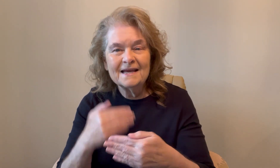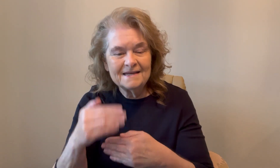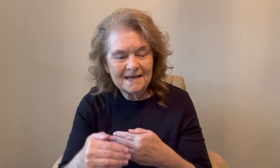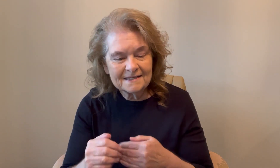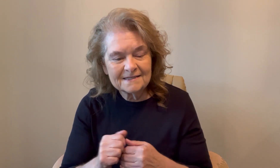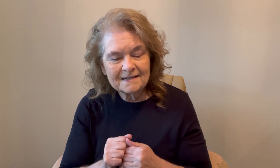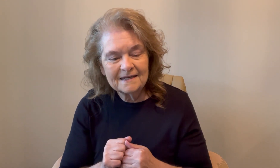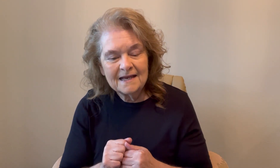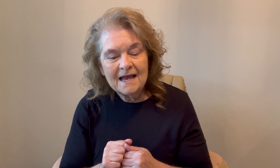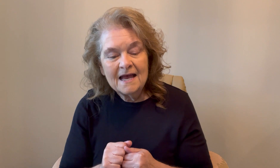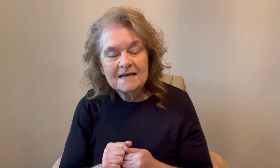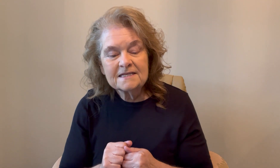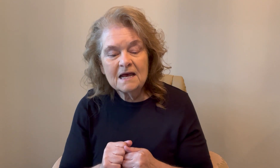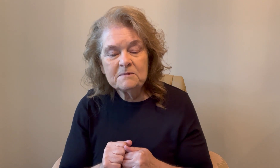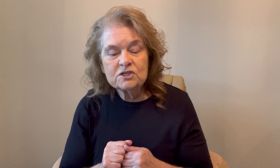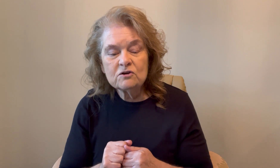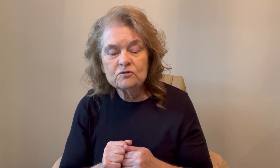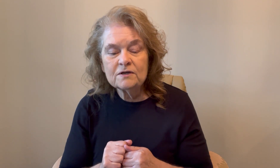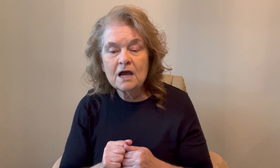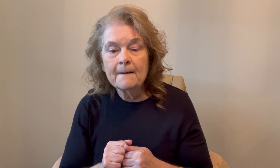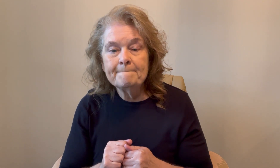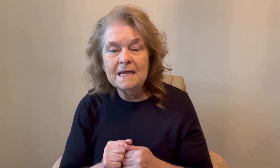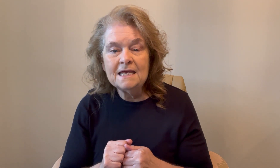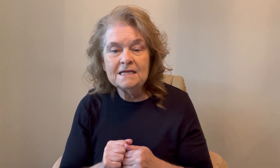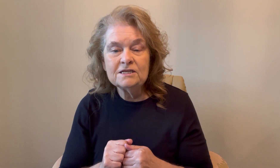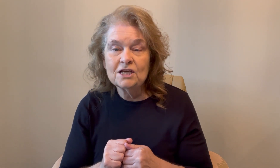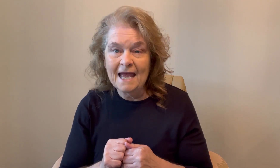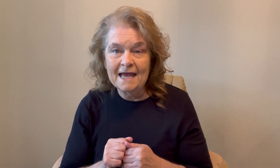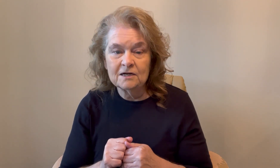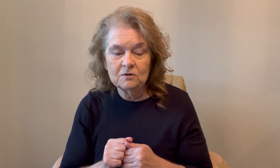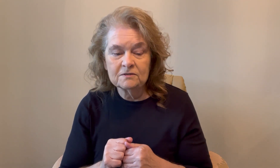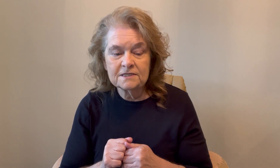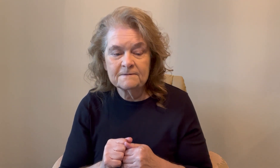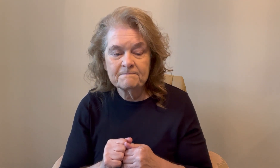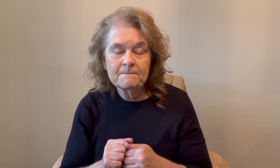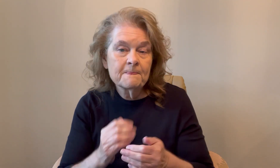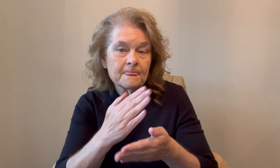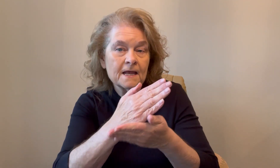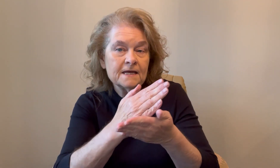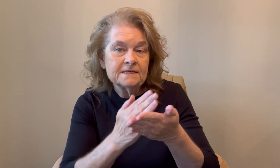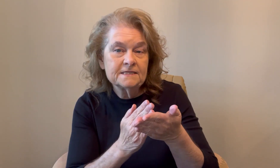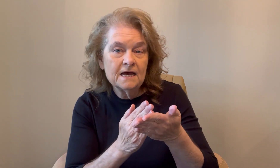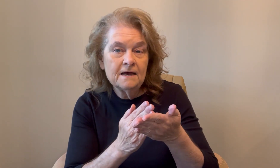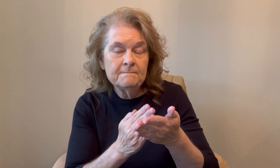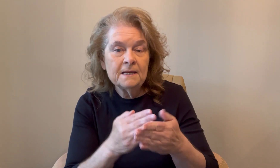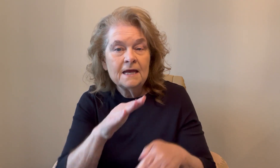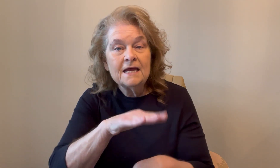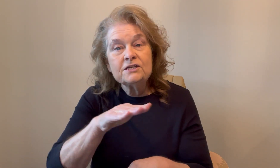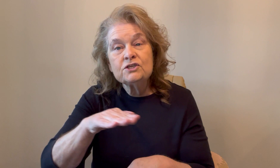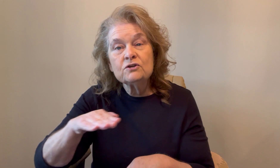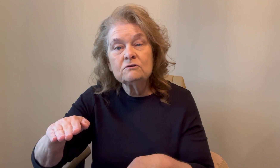Okay, next. Some children are mean to animals. Some